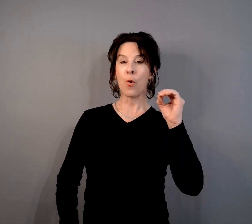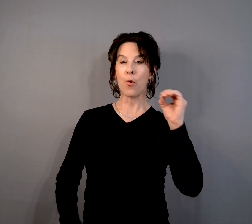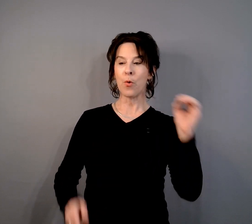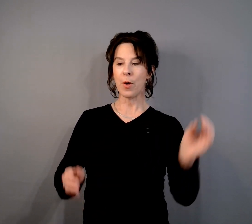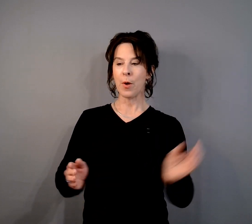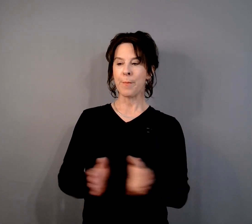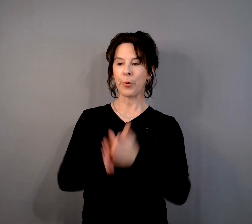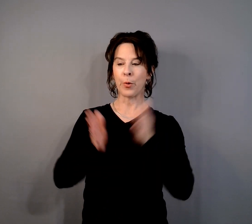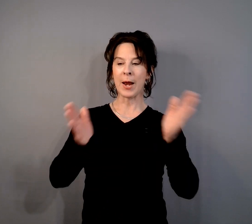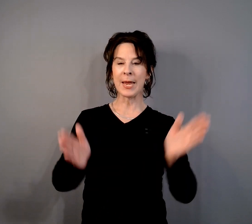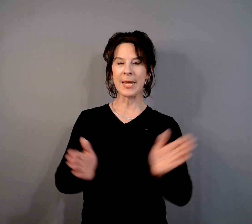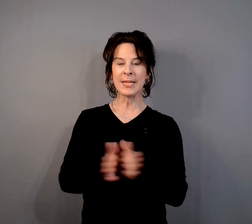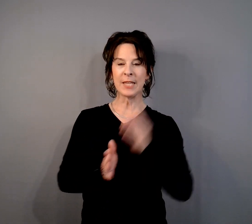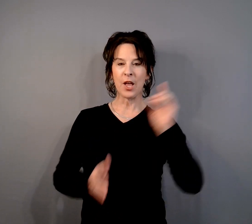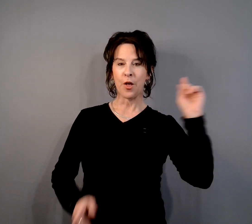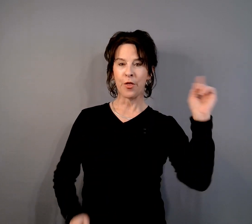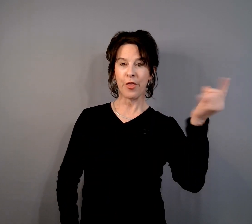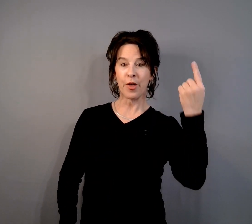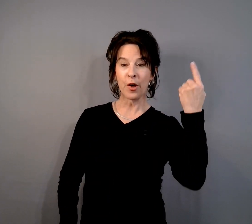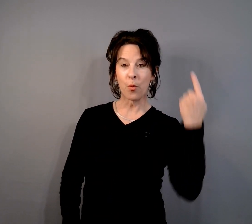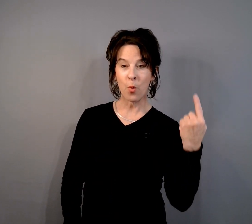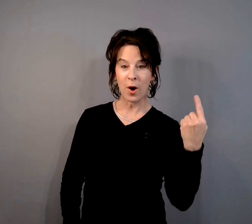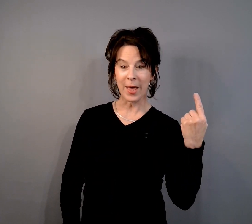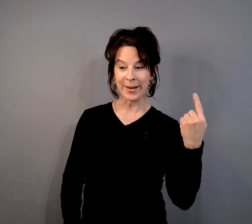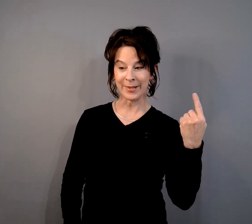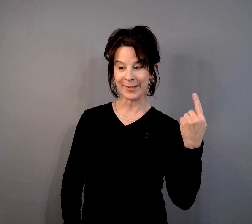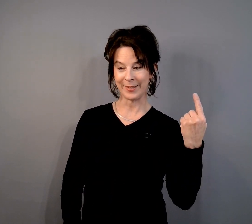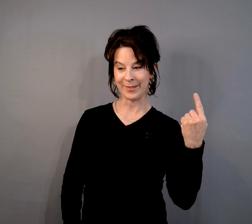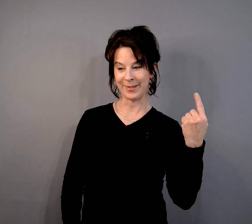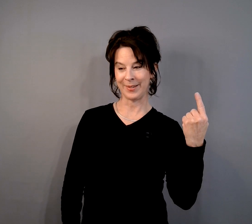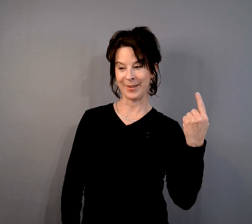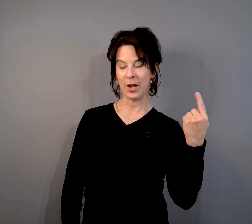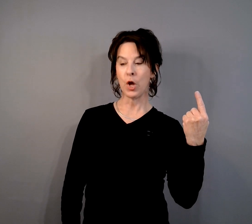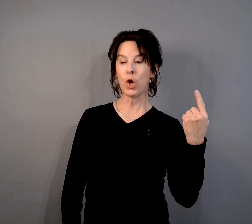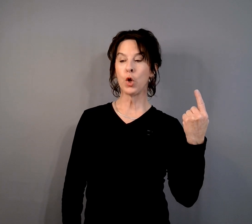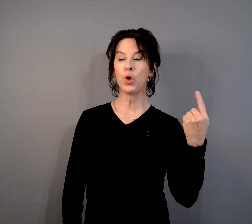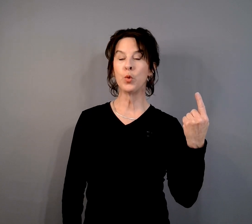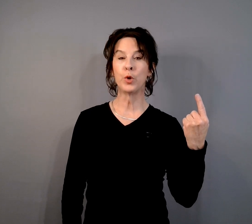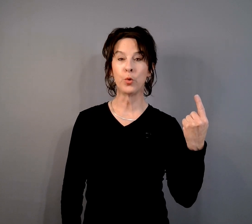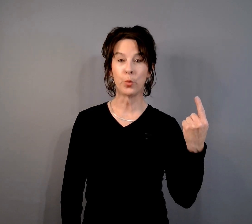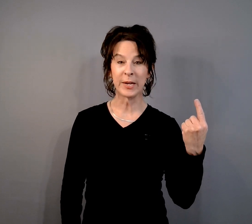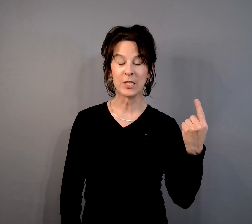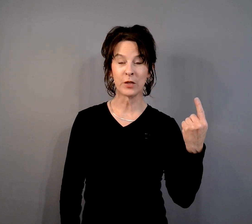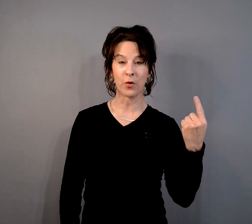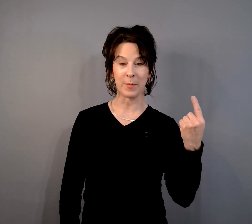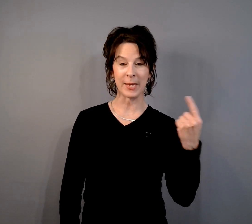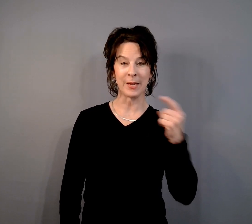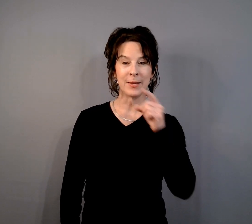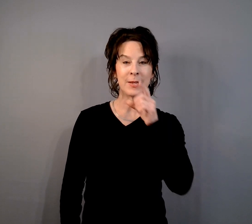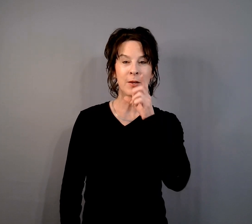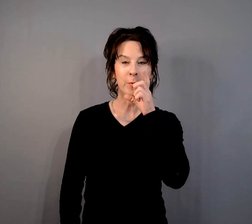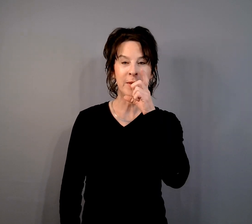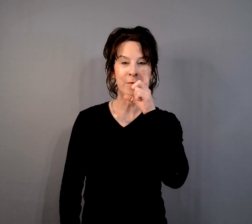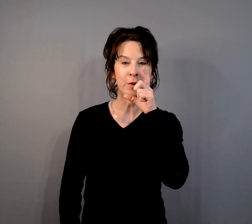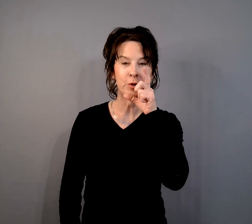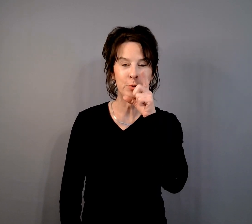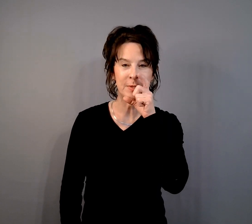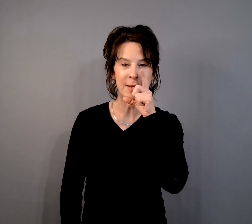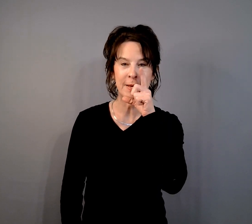oh, praise the one who would reach for me. We have our who sign